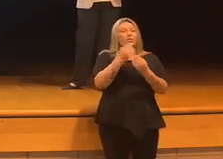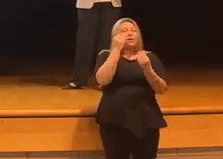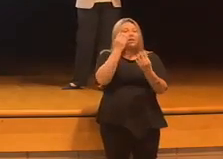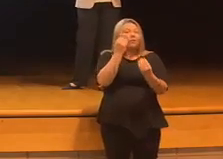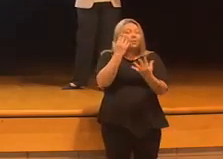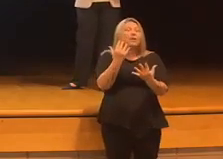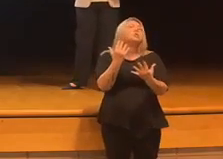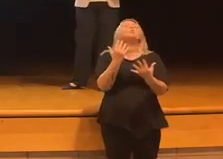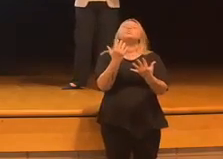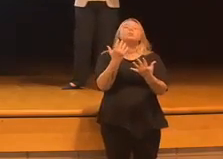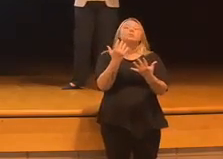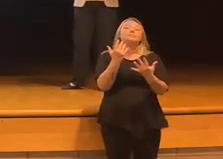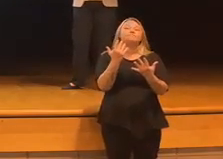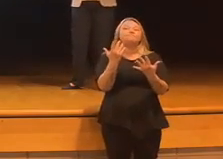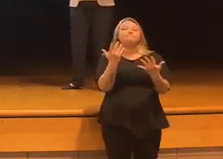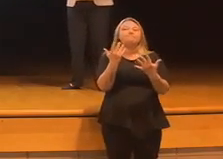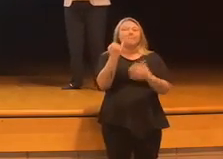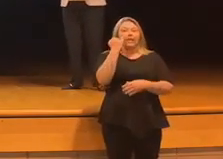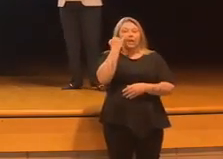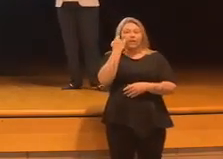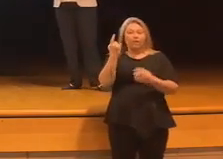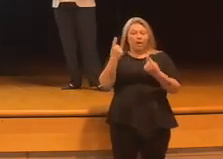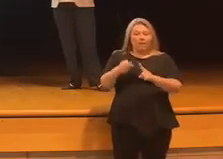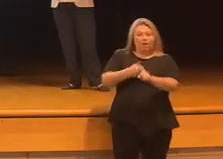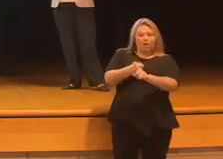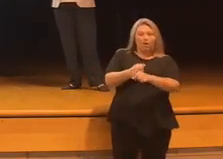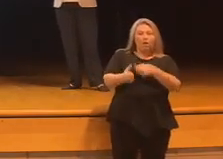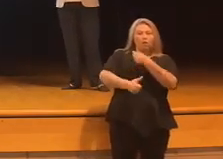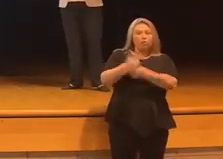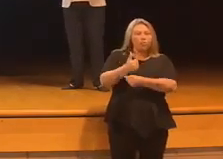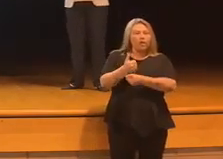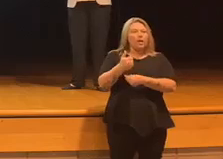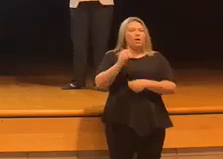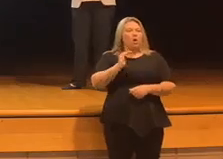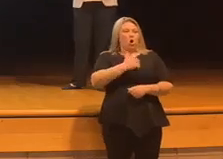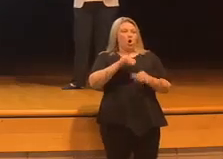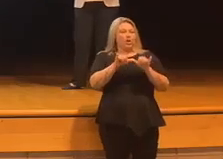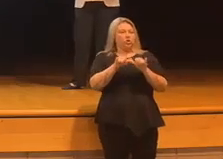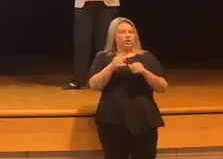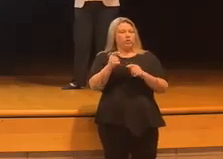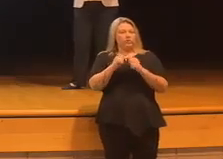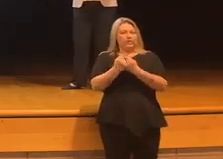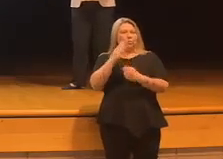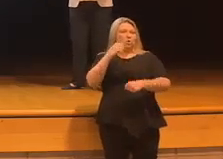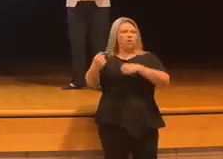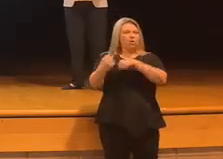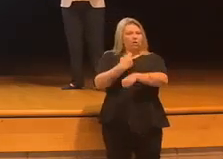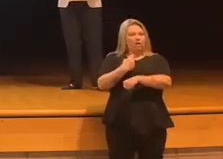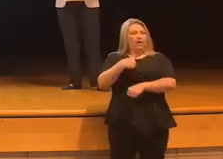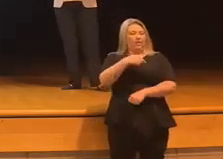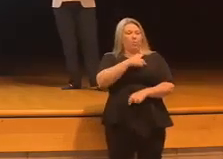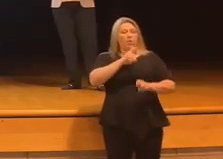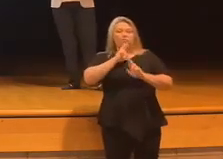are any threats that are active. Our engineer team gets those and we can respond